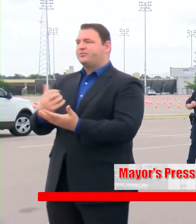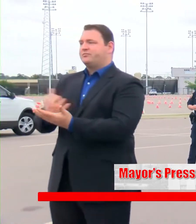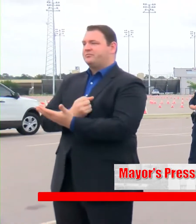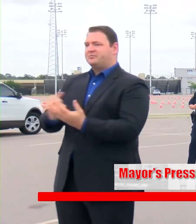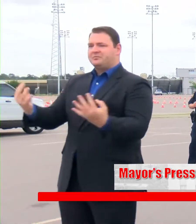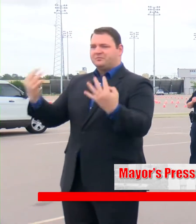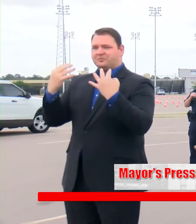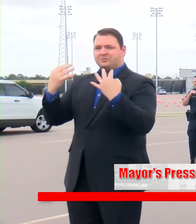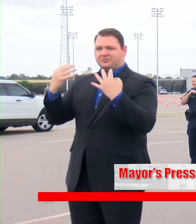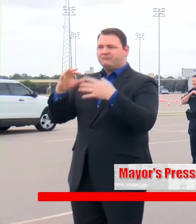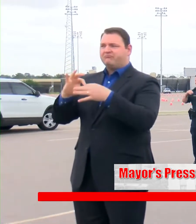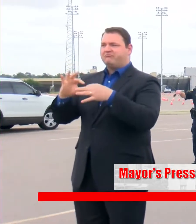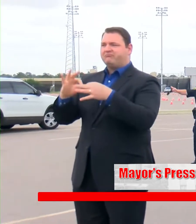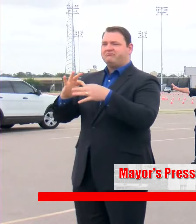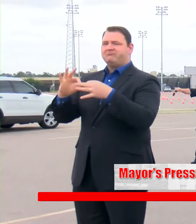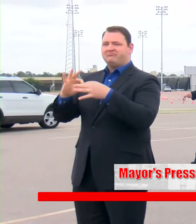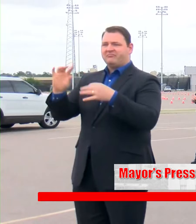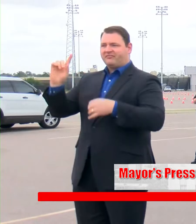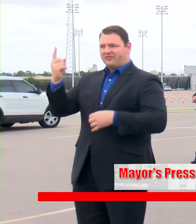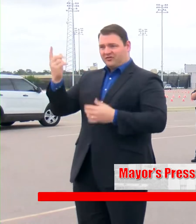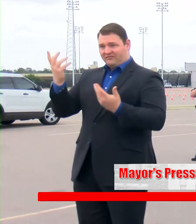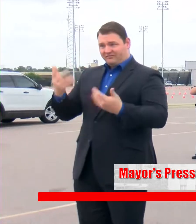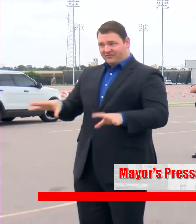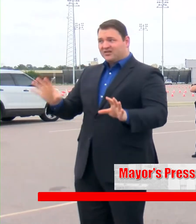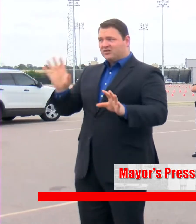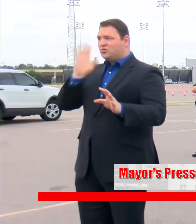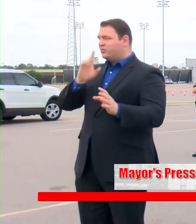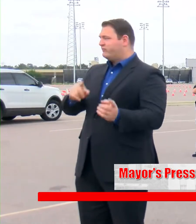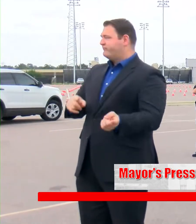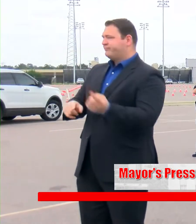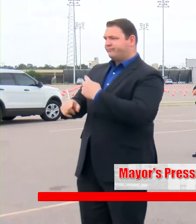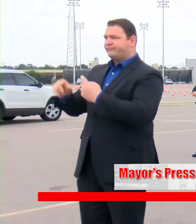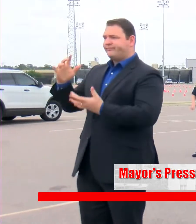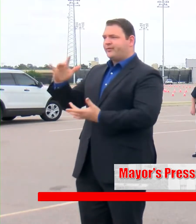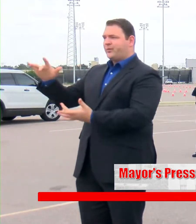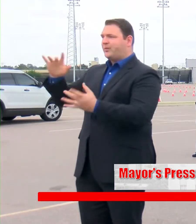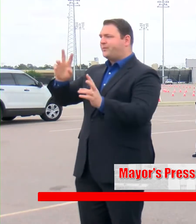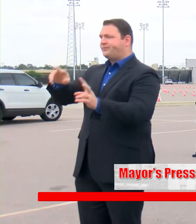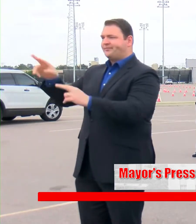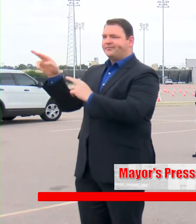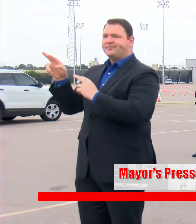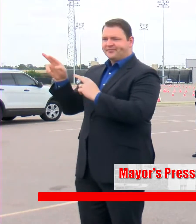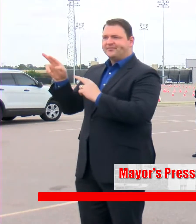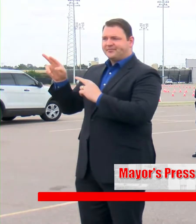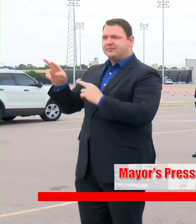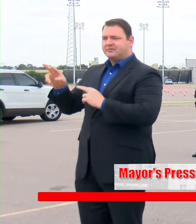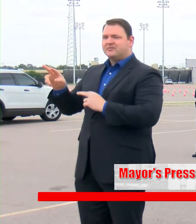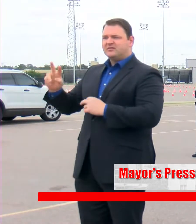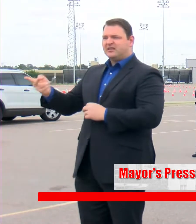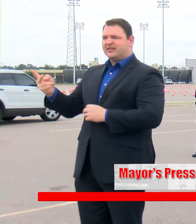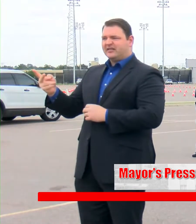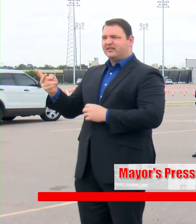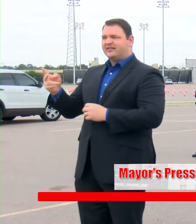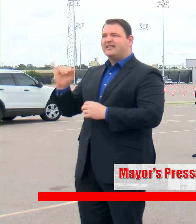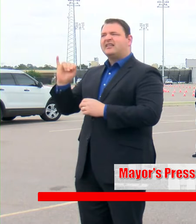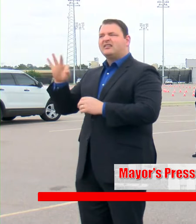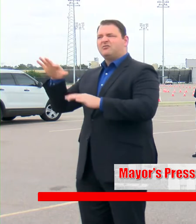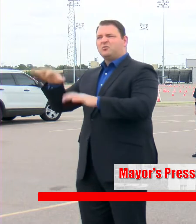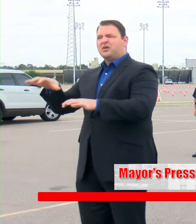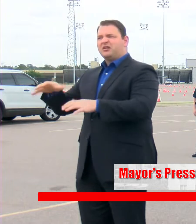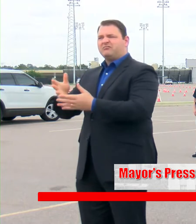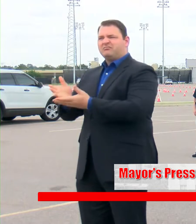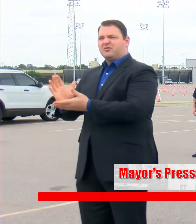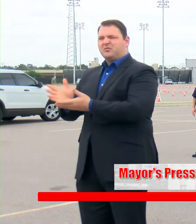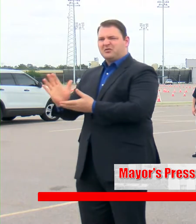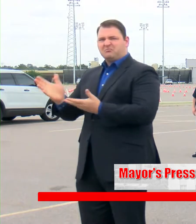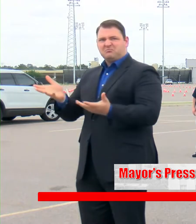press, have the press conference first, and then we'll do the tours afterwards, weather permitting, and